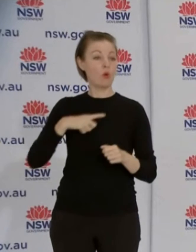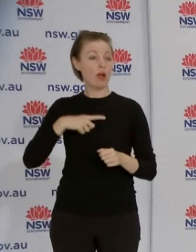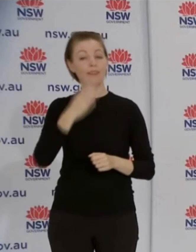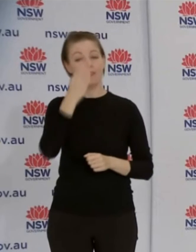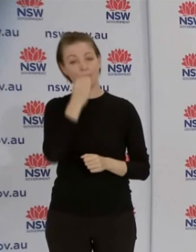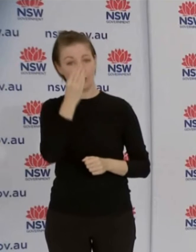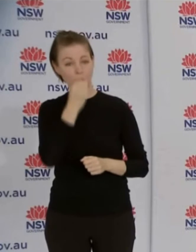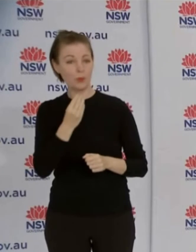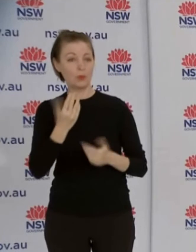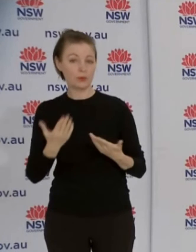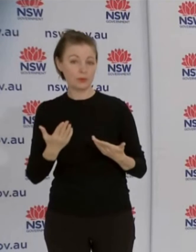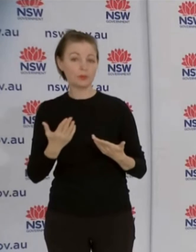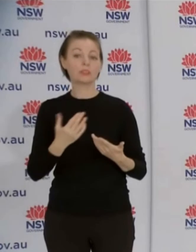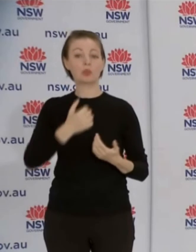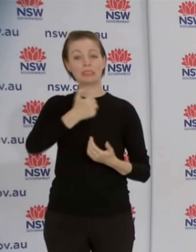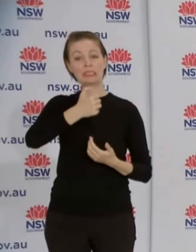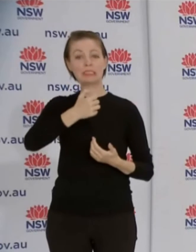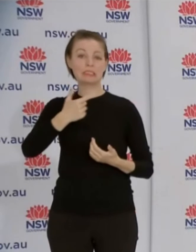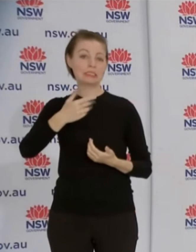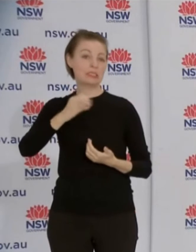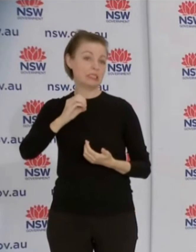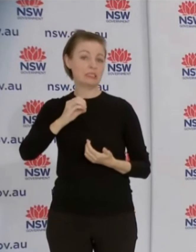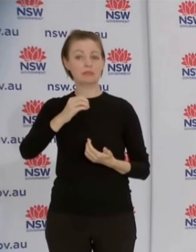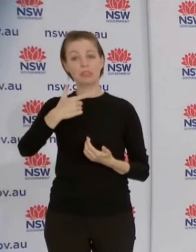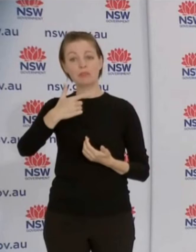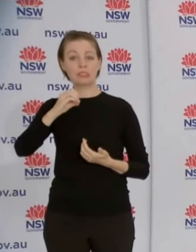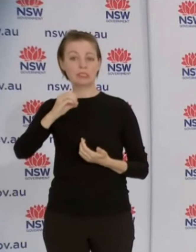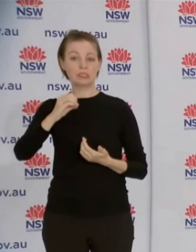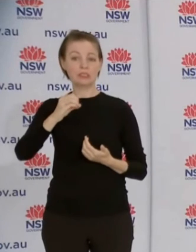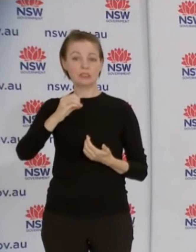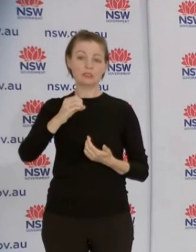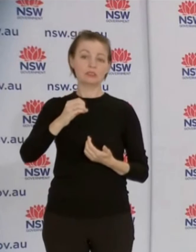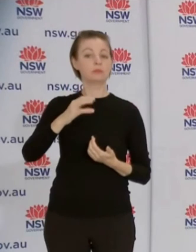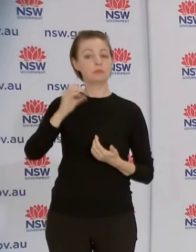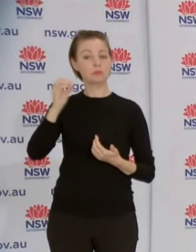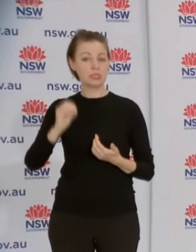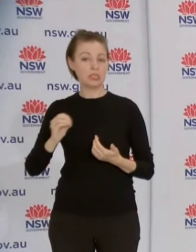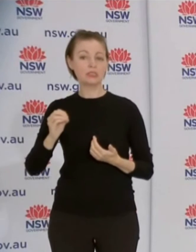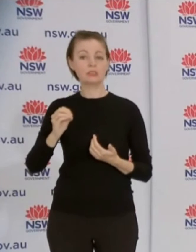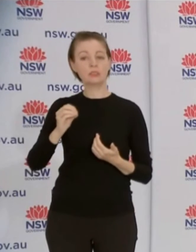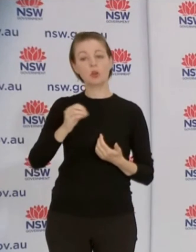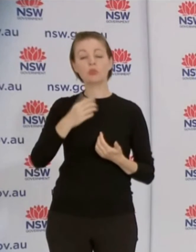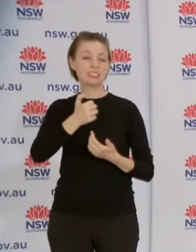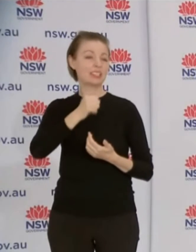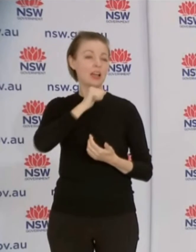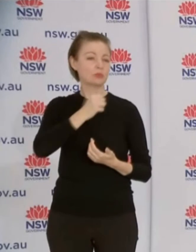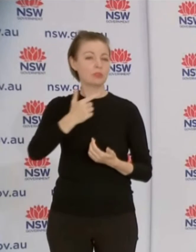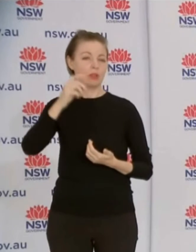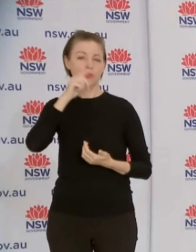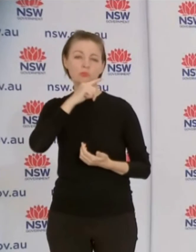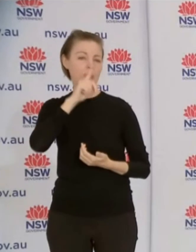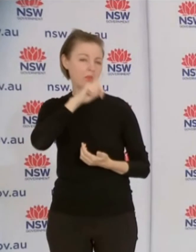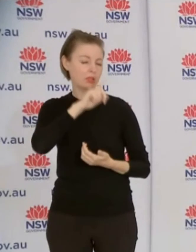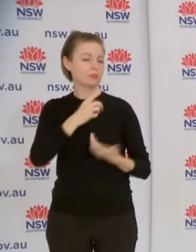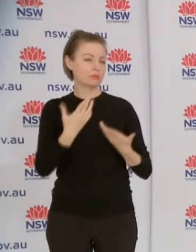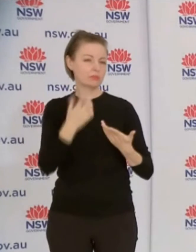Nobody likes to talk about this because it's confronting, but we have to get back to living with life as normal as possible, knowing that COVID